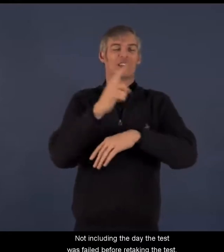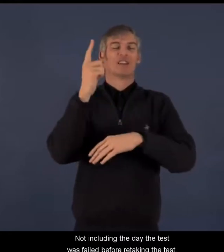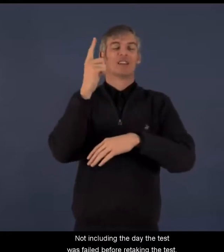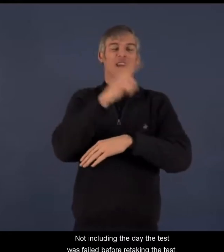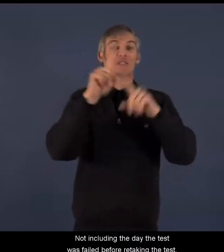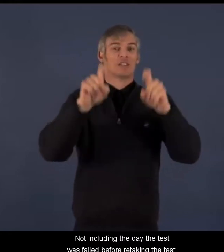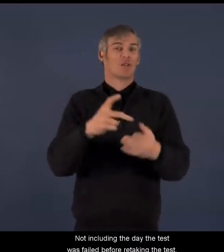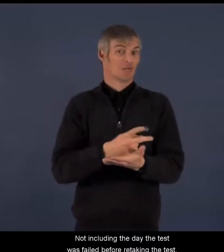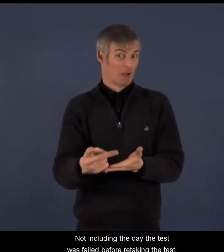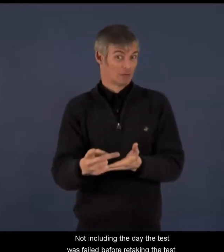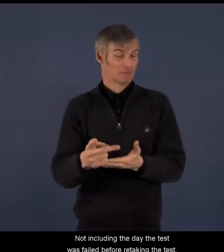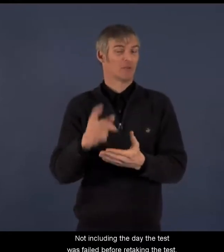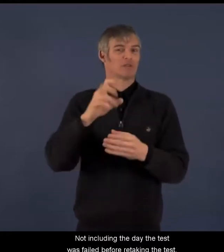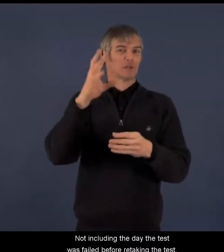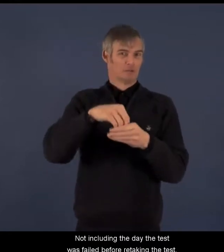failed, before retaking the test.